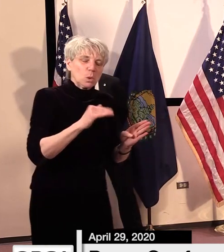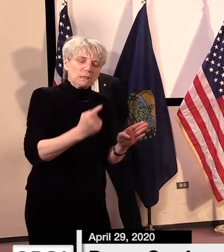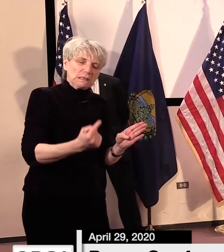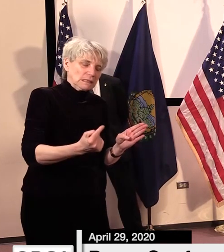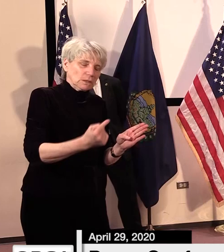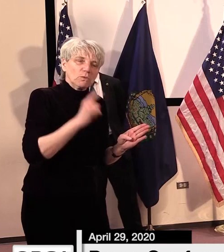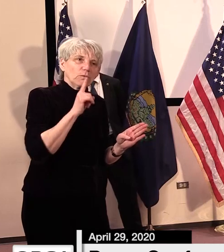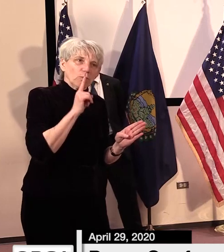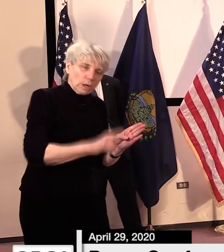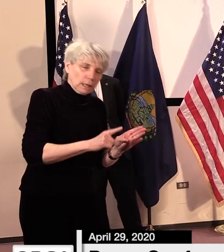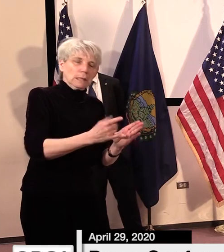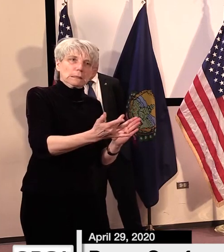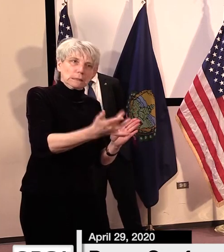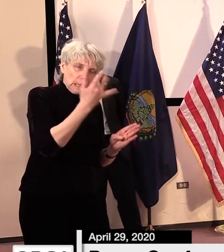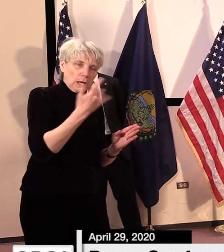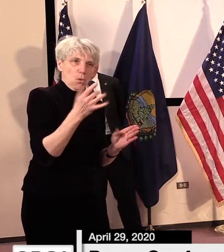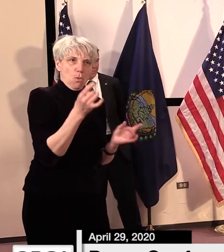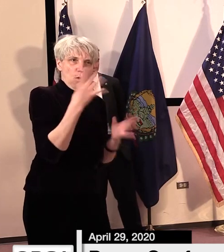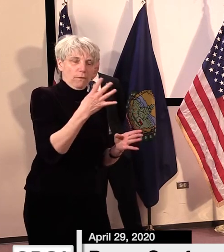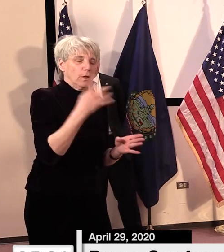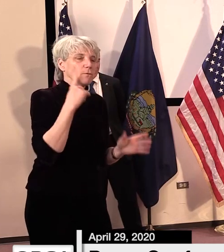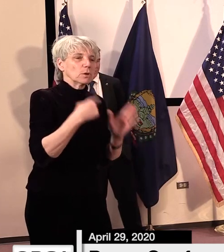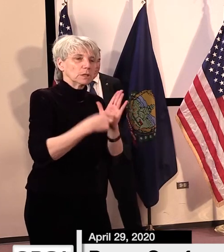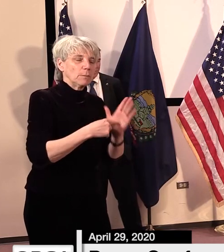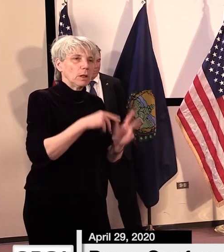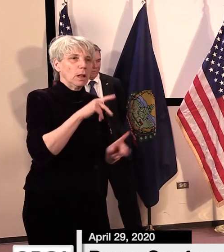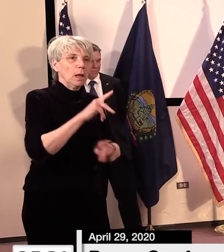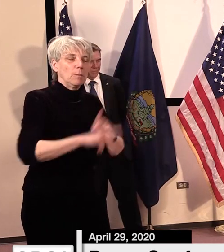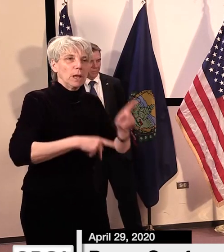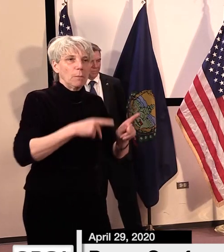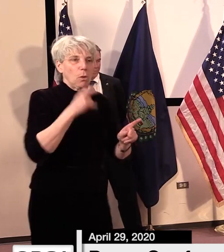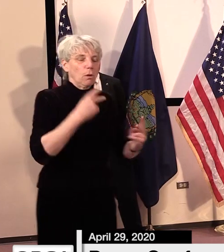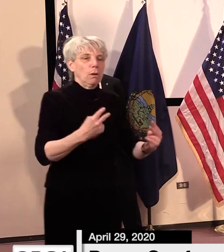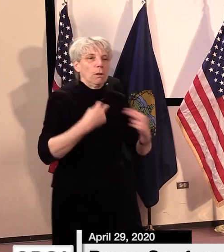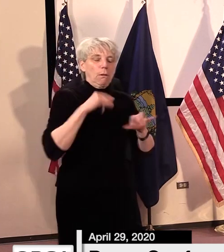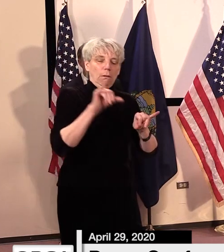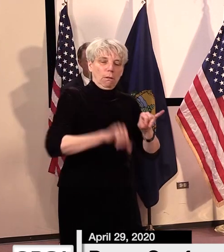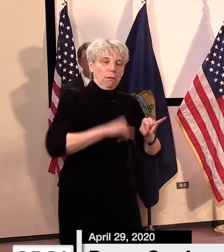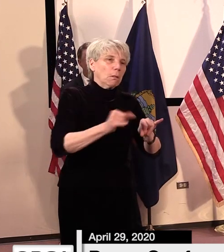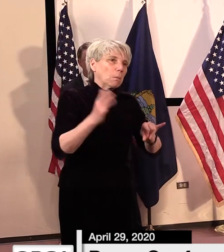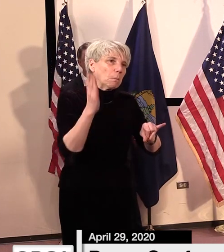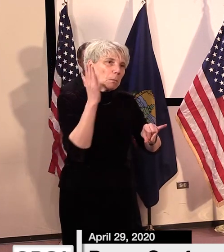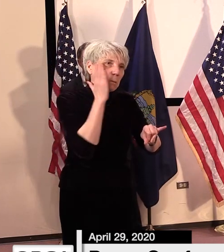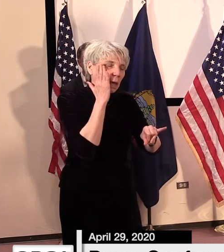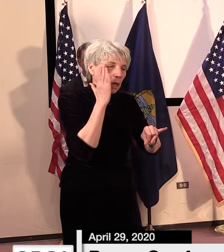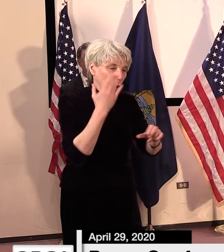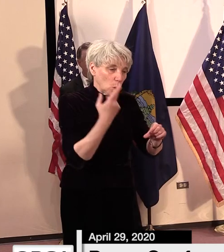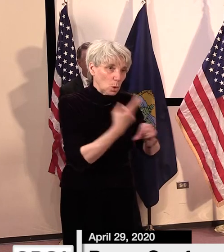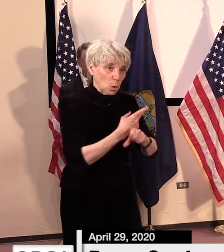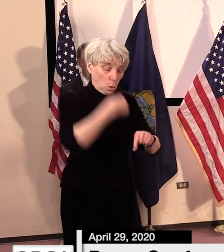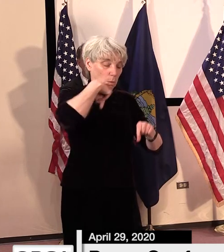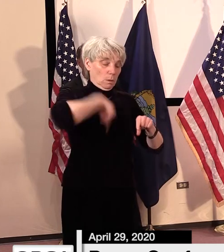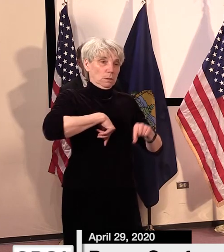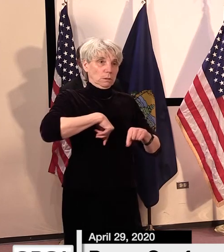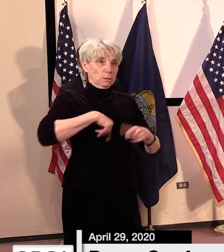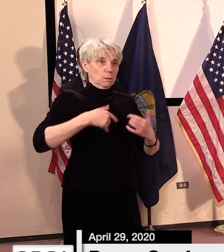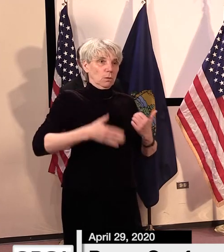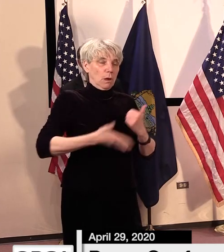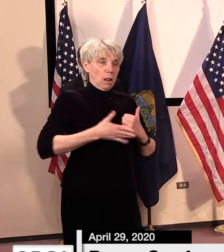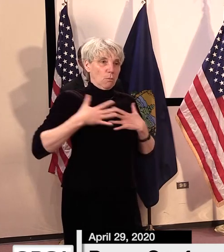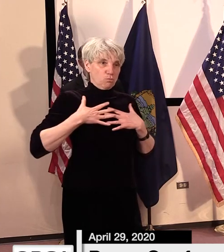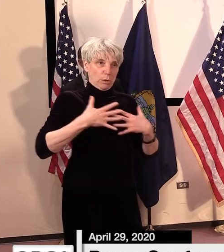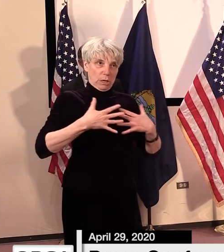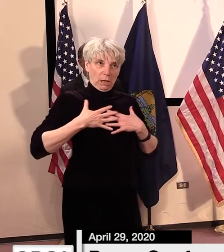positioning, whether the person be on a ventilator or not on a ventilator, and early use of oxygen.